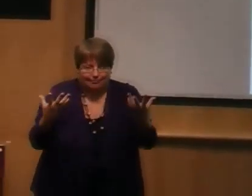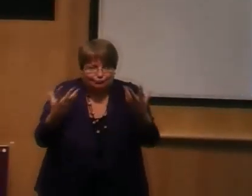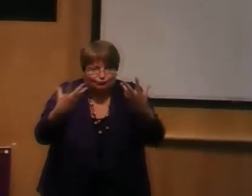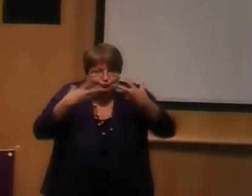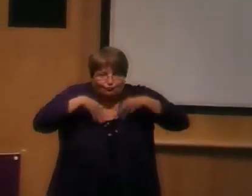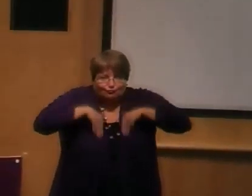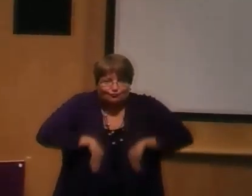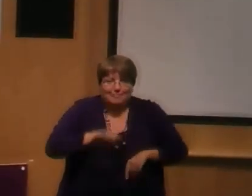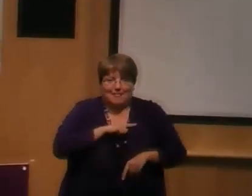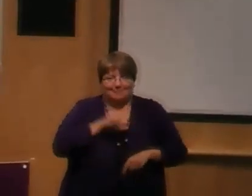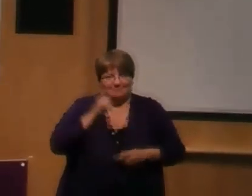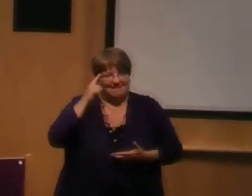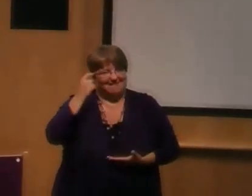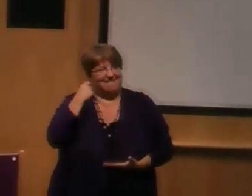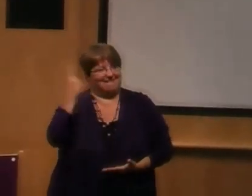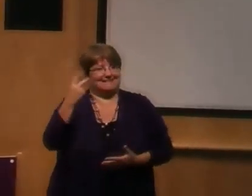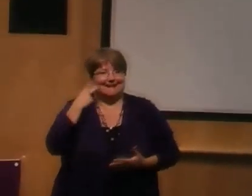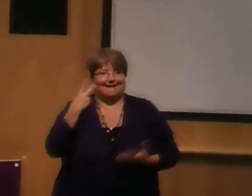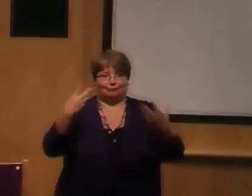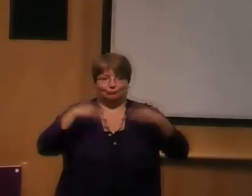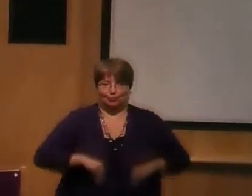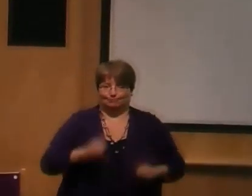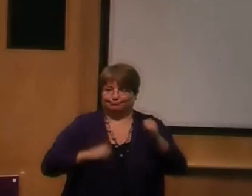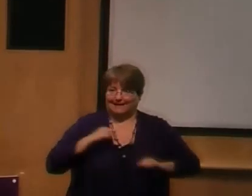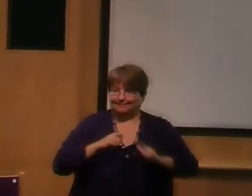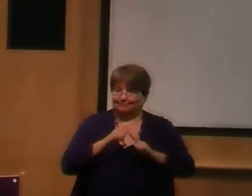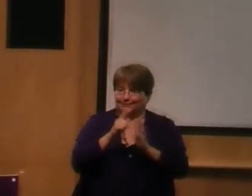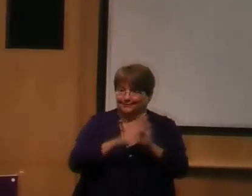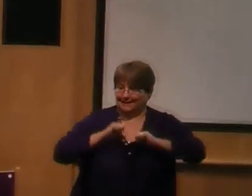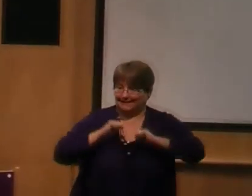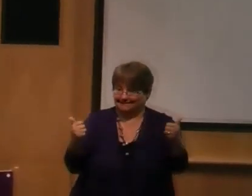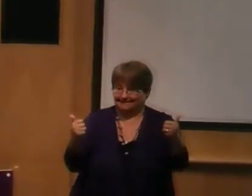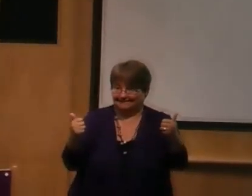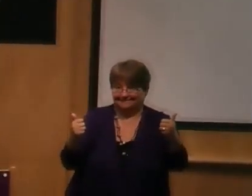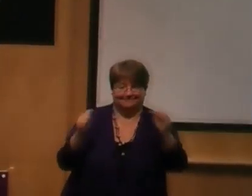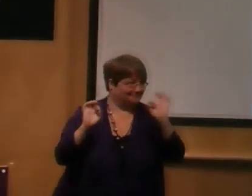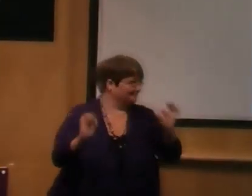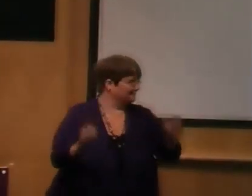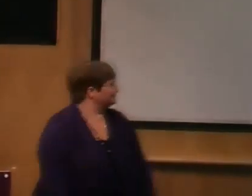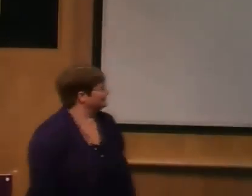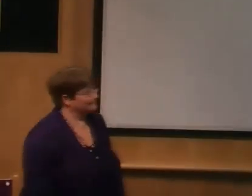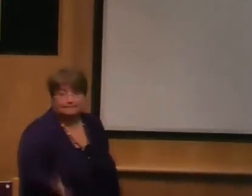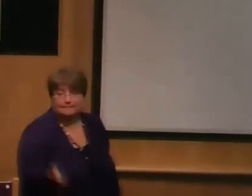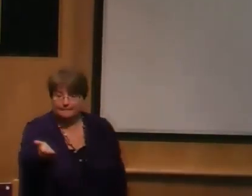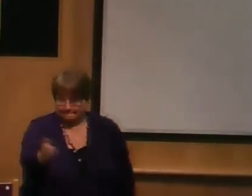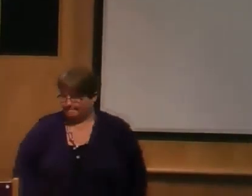They'll end their immerse themselves into deaf culture. So the reason why we signed Deaf, Roots and Pride like this is because of the opportunities we're